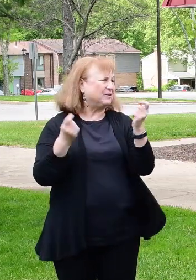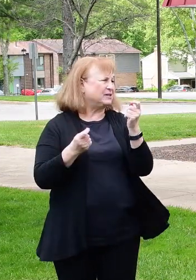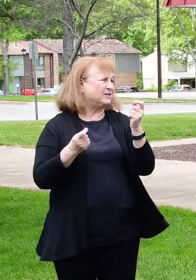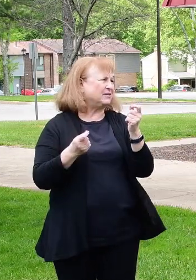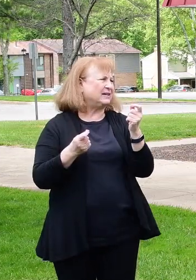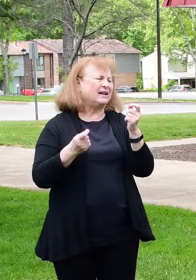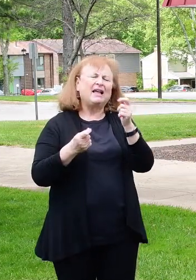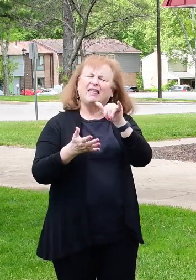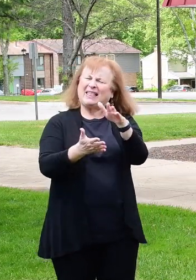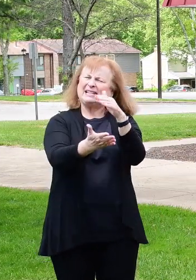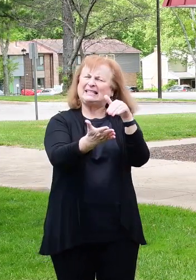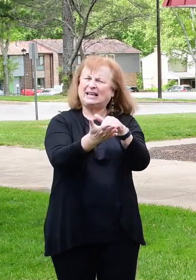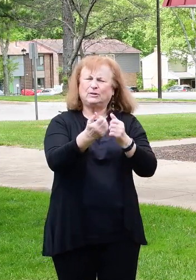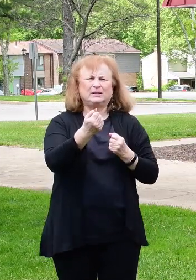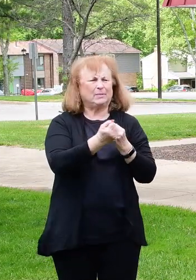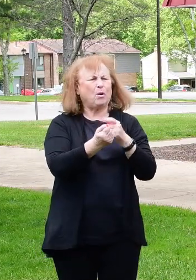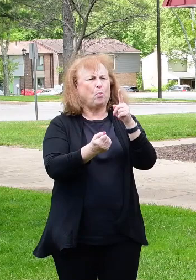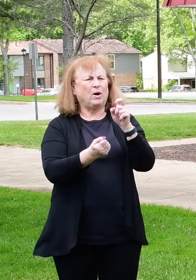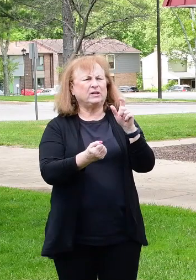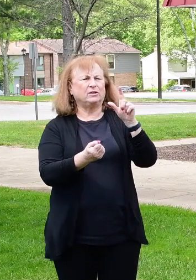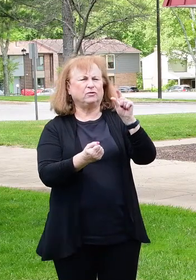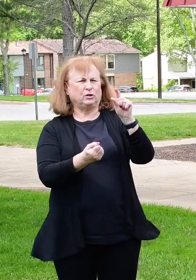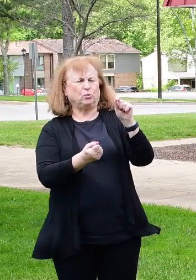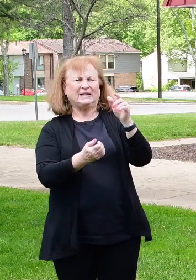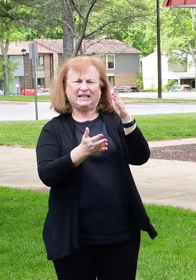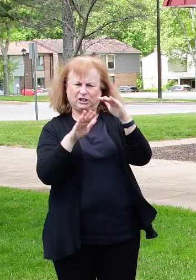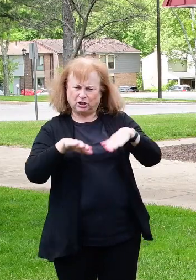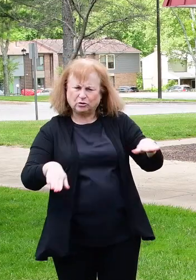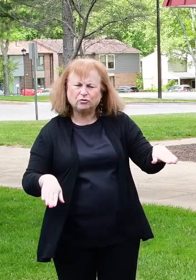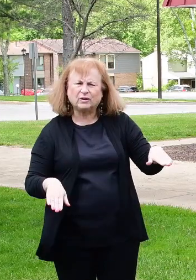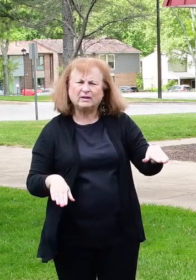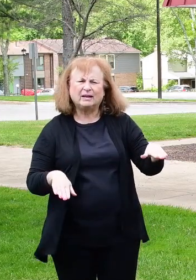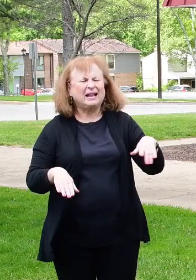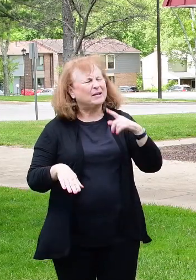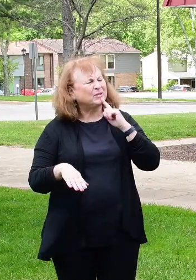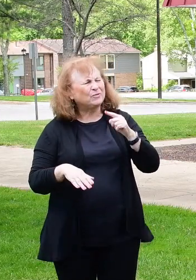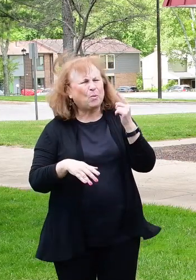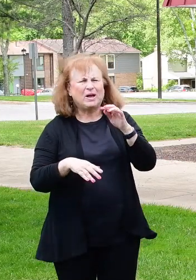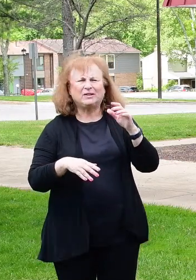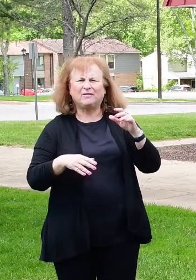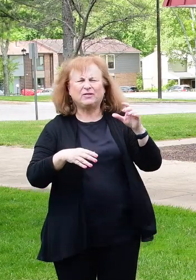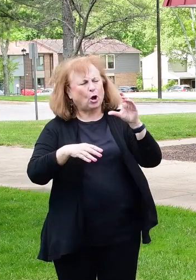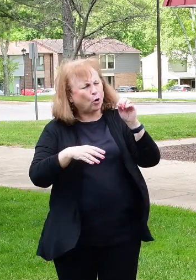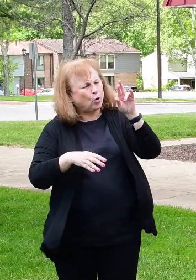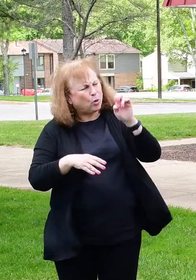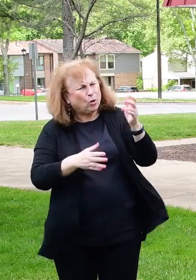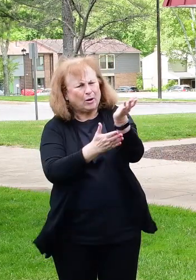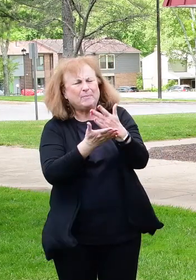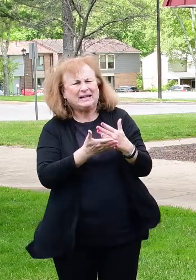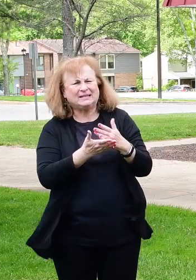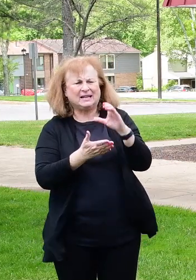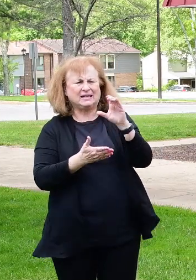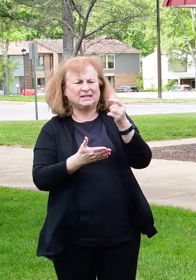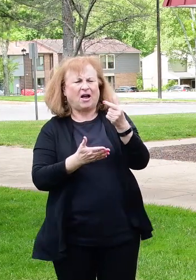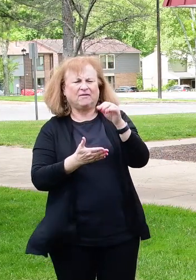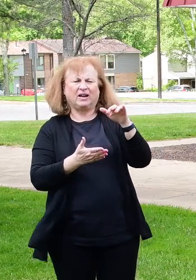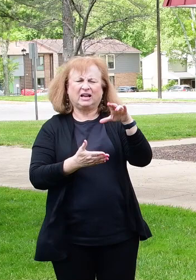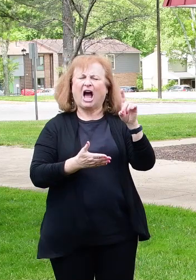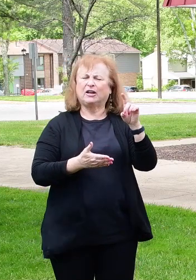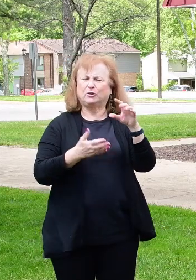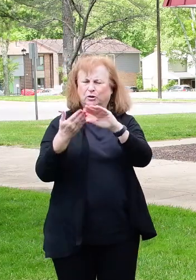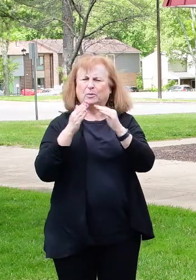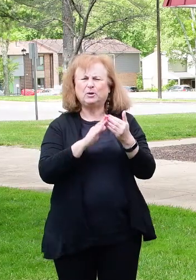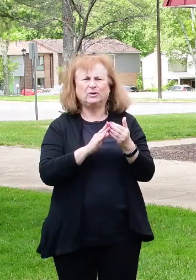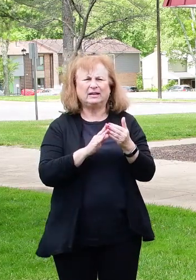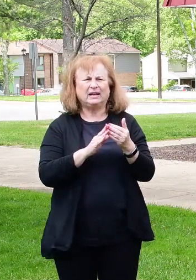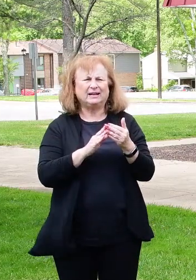was a center that supported 120 children and was really one of the core pieces of the Goddard community. And